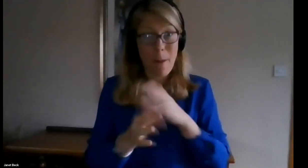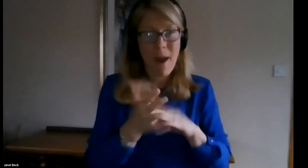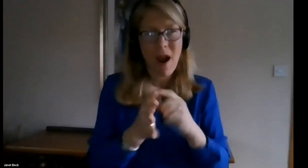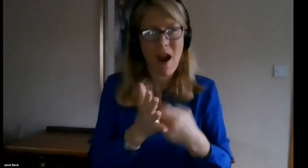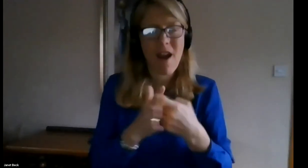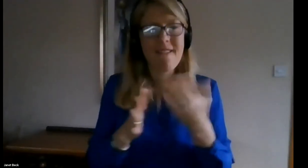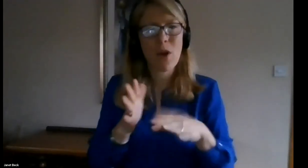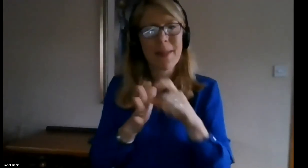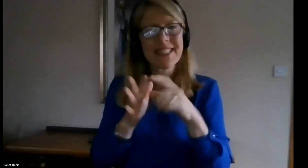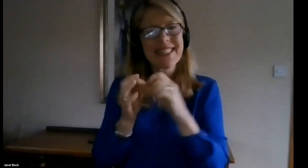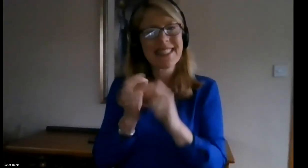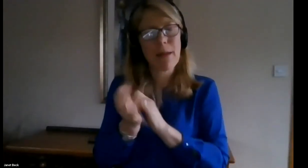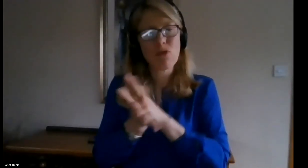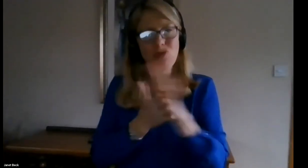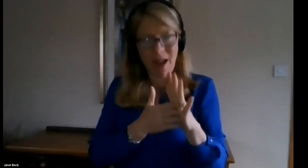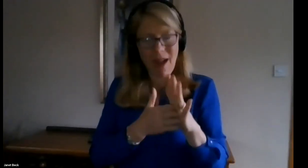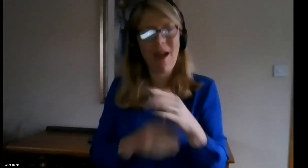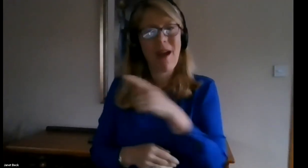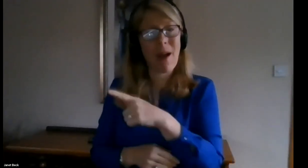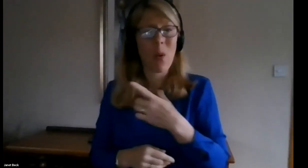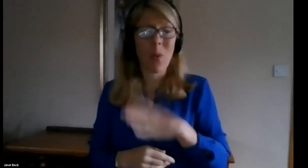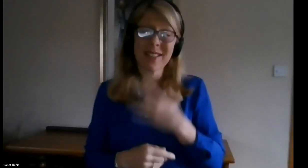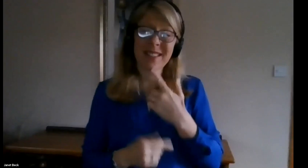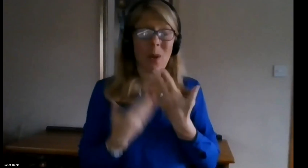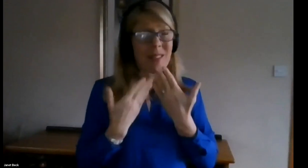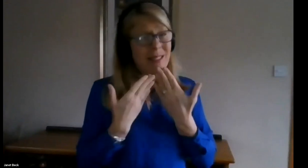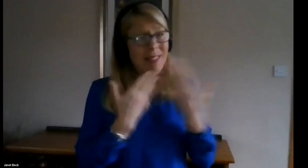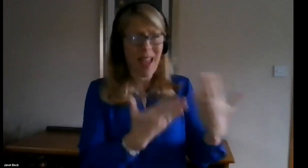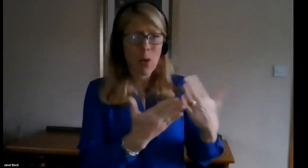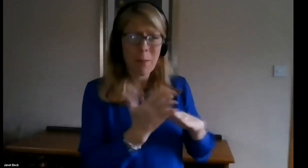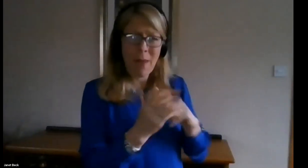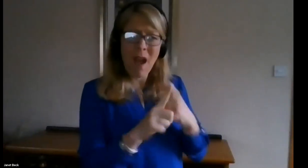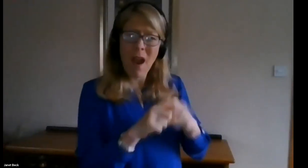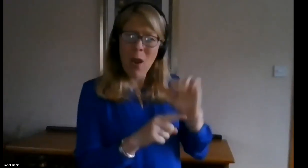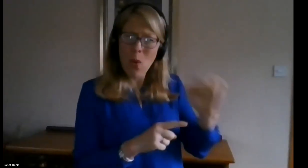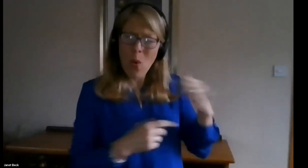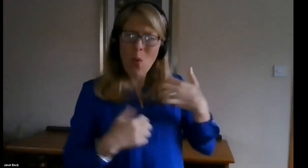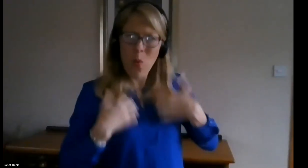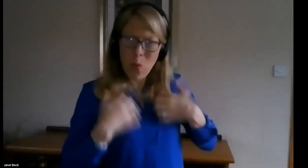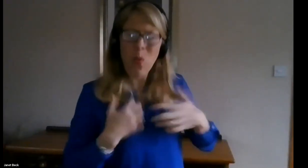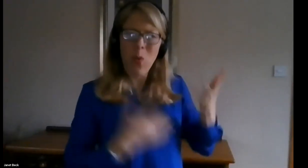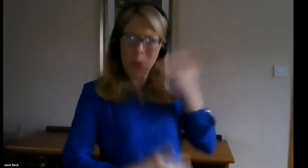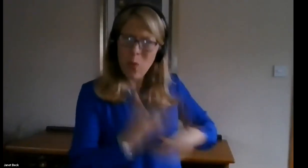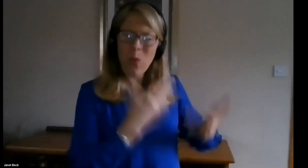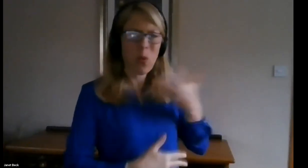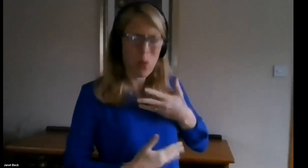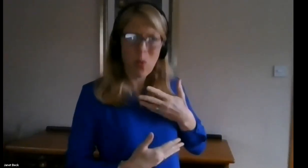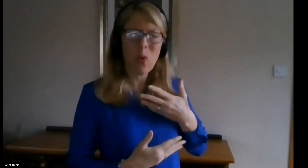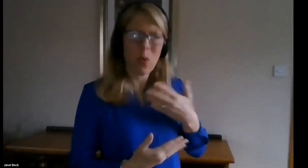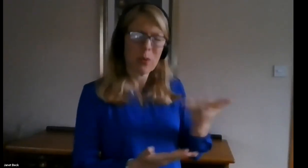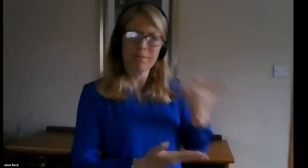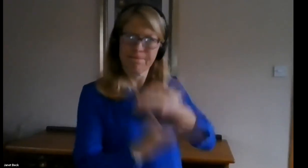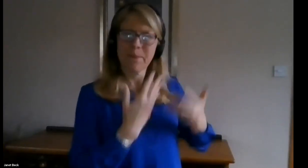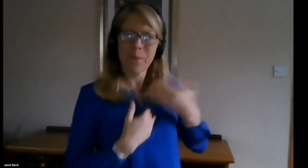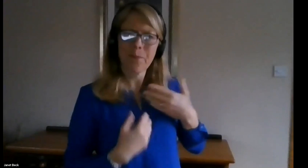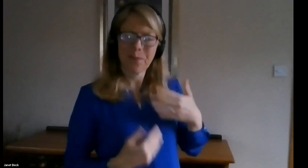So she wanted to thank Mark for his insights as someone in the industry. The tone was about right,